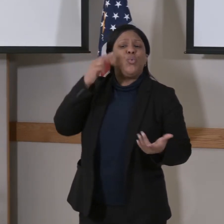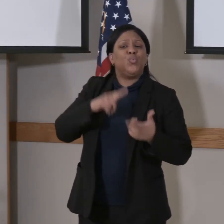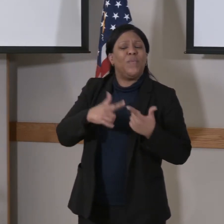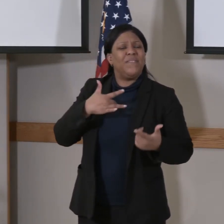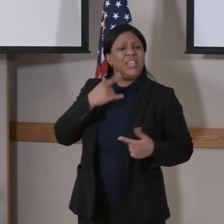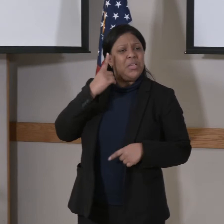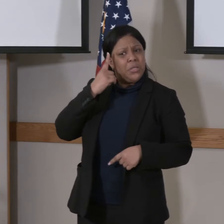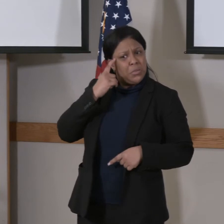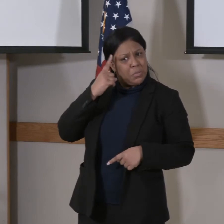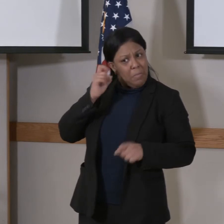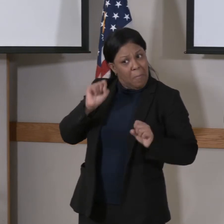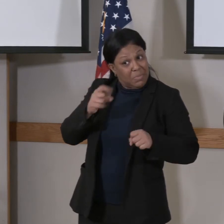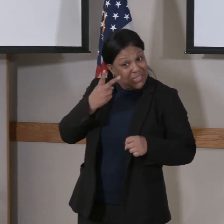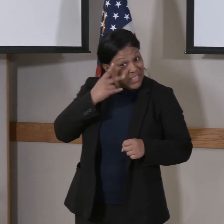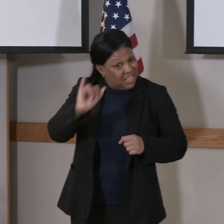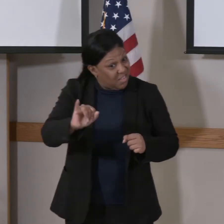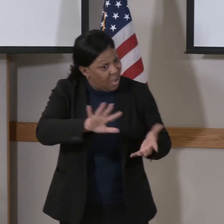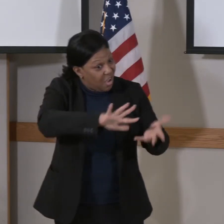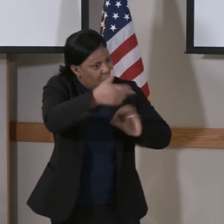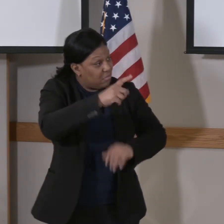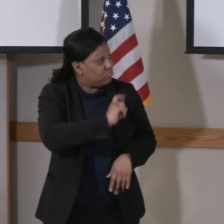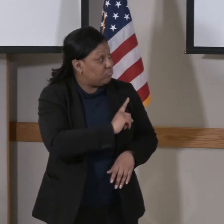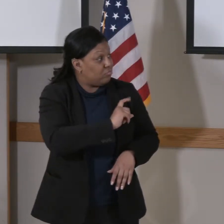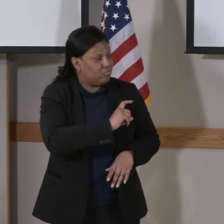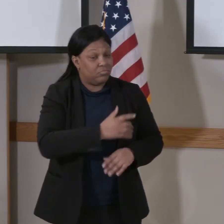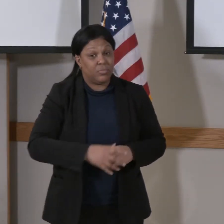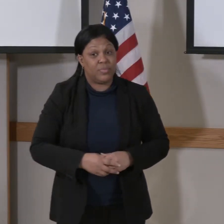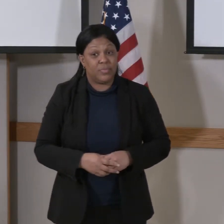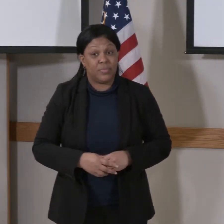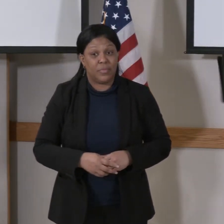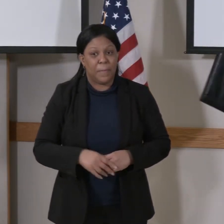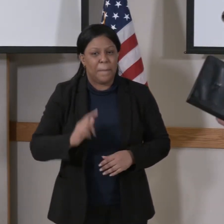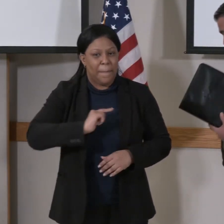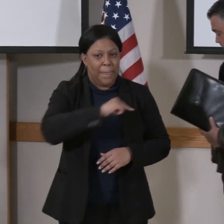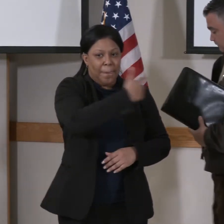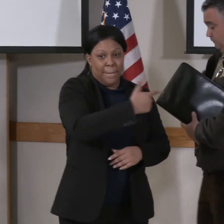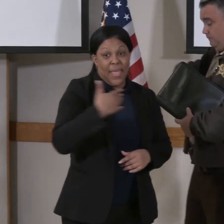violence? Commissioner, you want to answer that one?